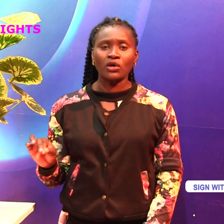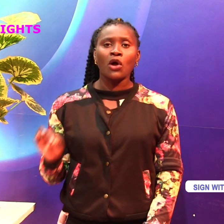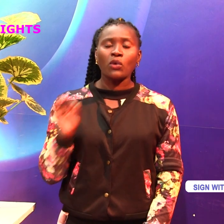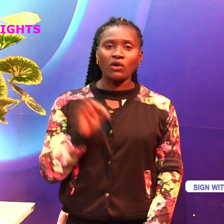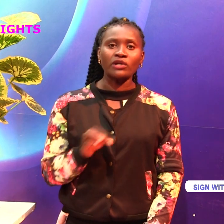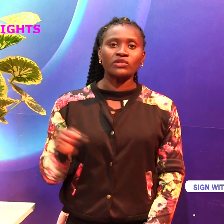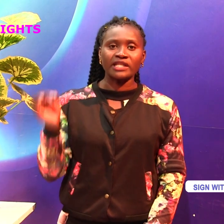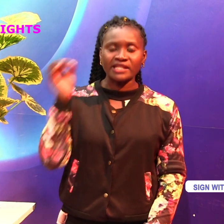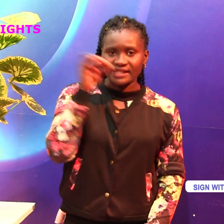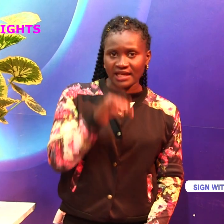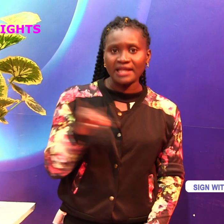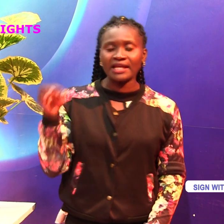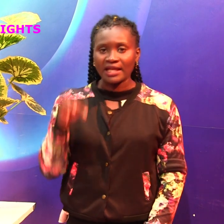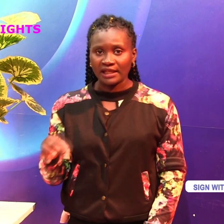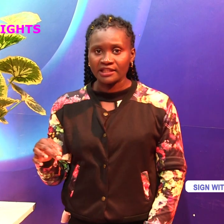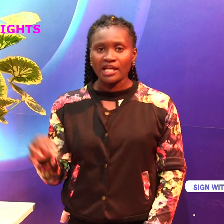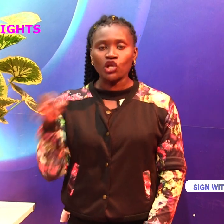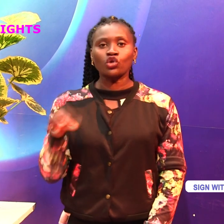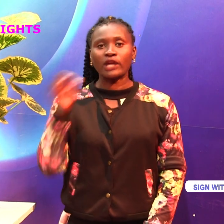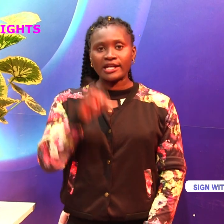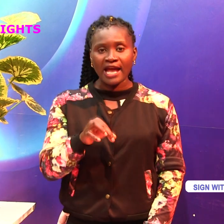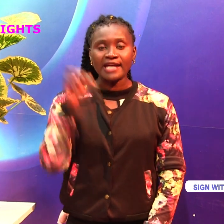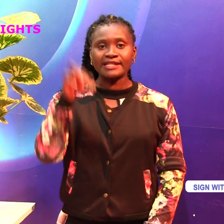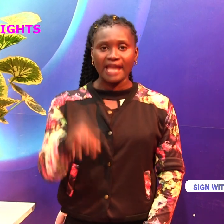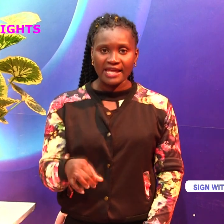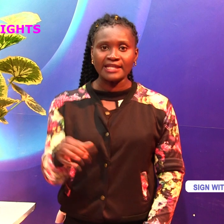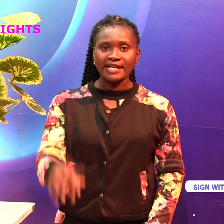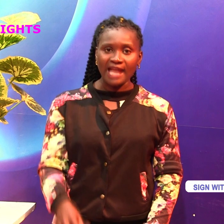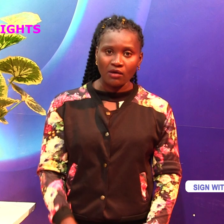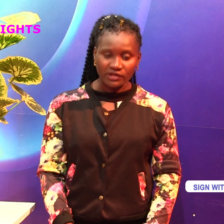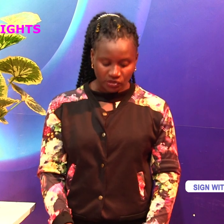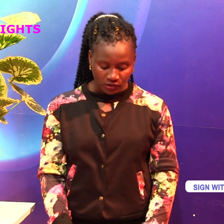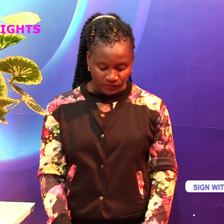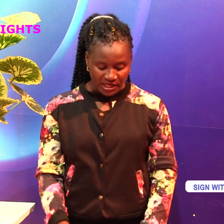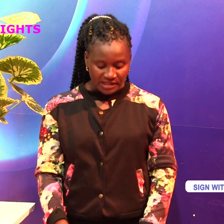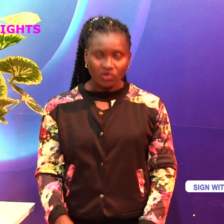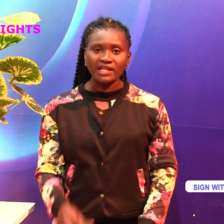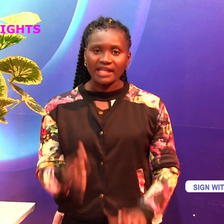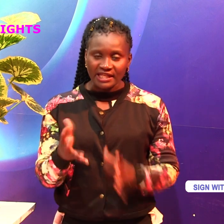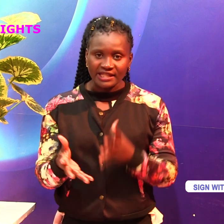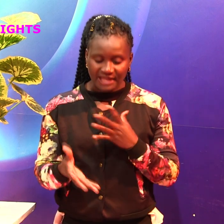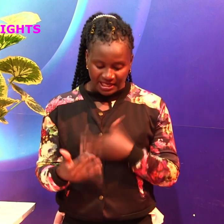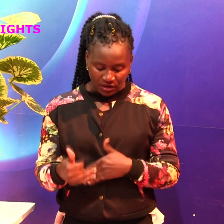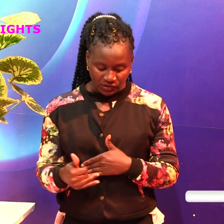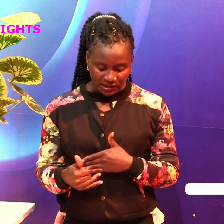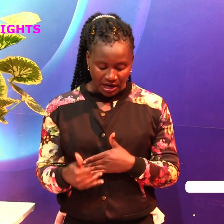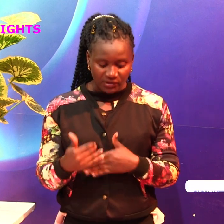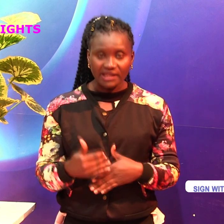we are going to change the signed English into Kenya Sign Language. So in Kenyan Sign Language, our